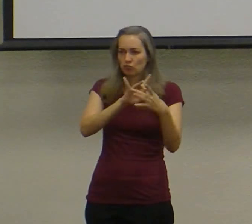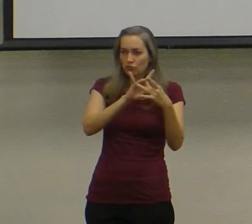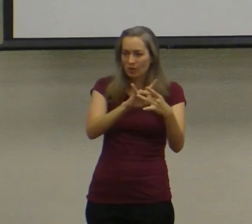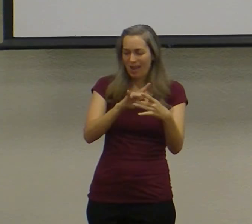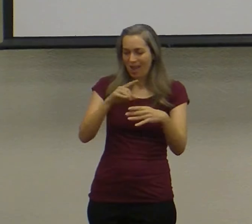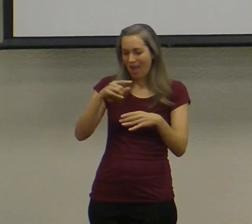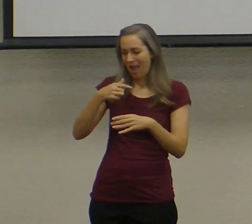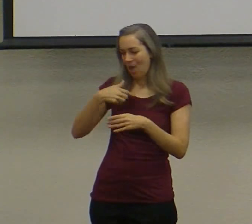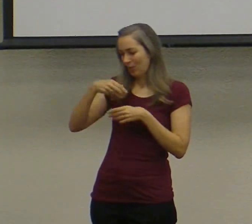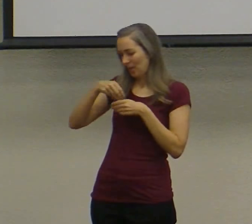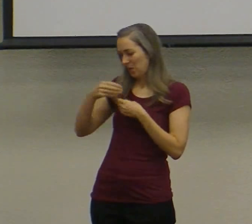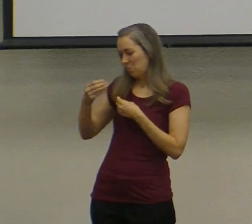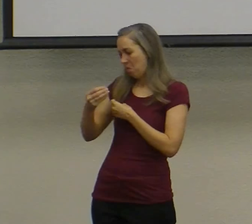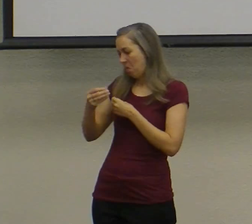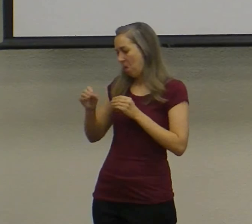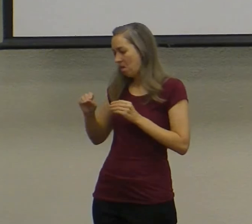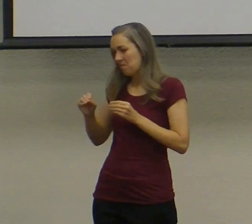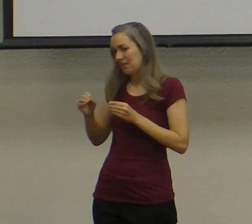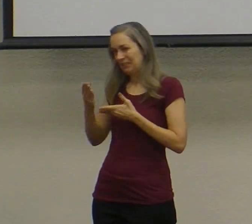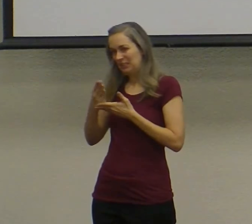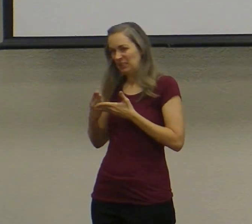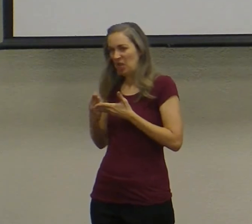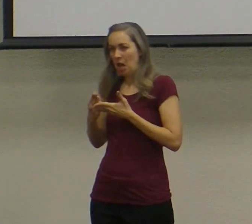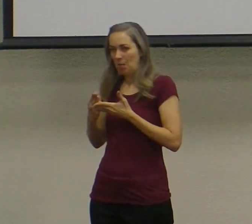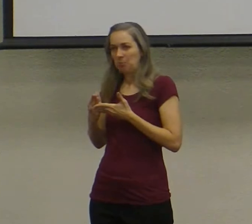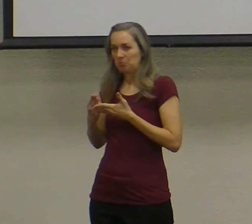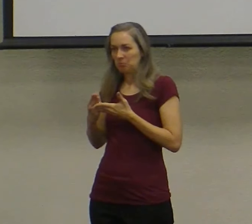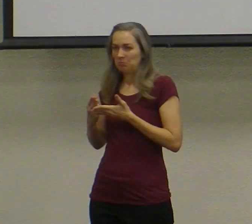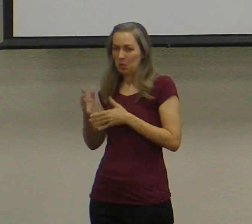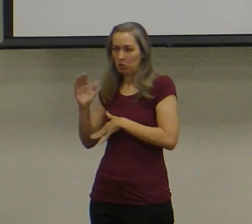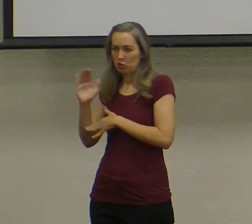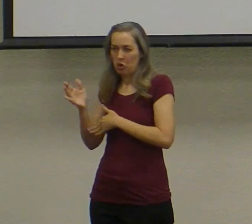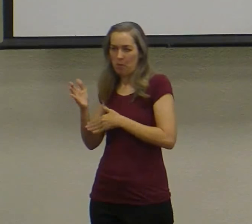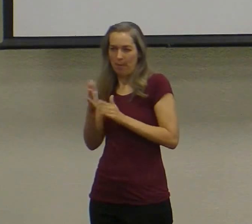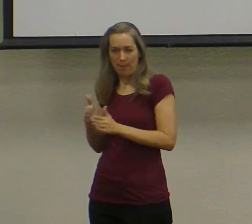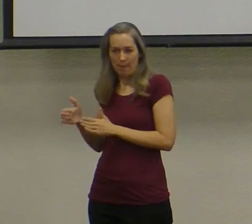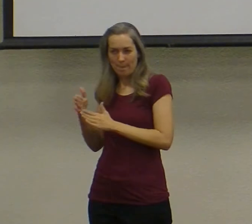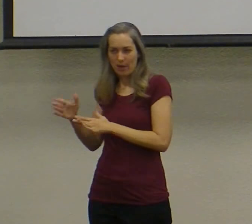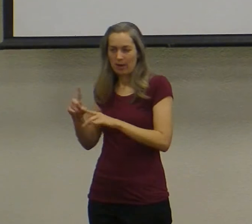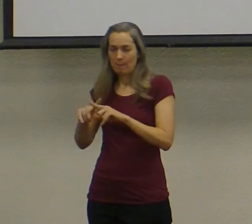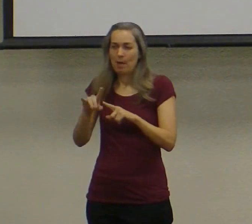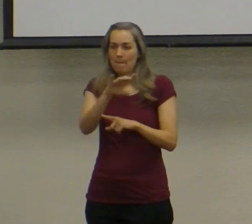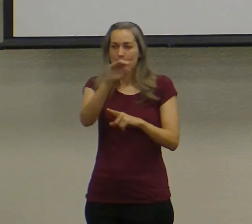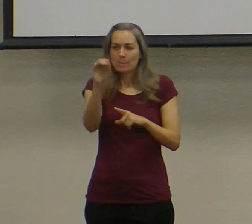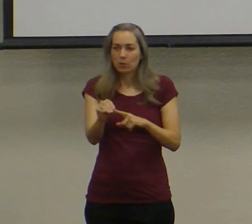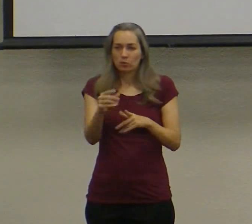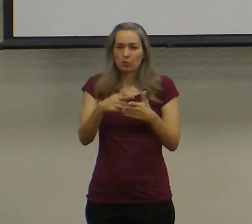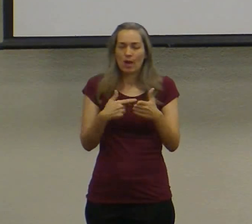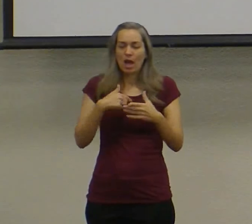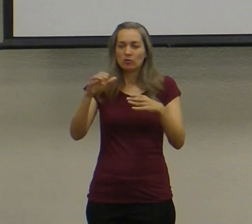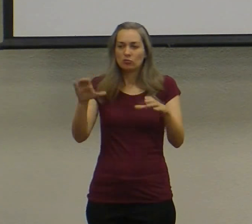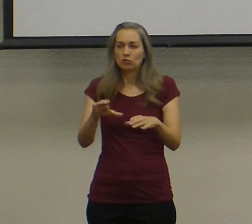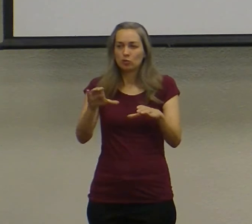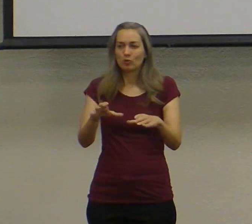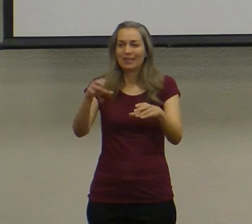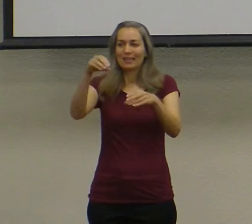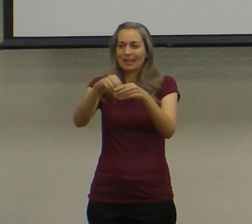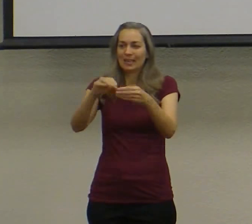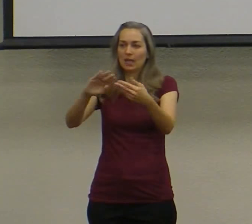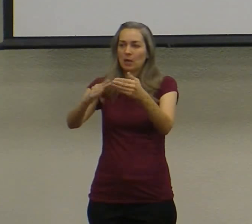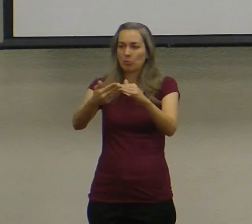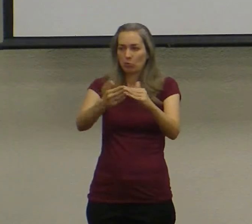a little bit when I was maybe doing some sermon prep, but for the most part, everything I did was really in the